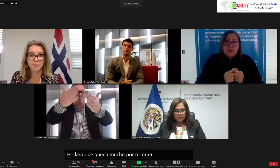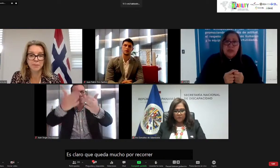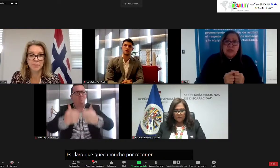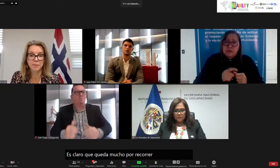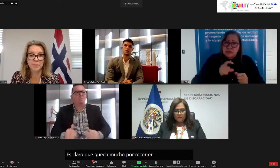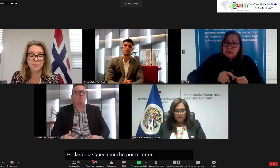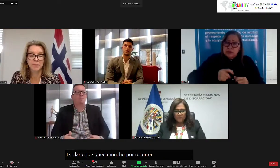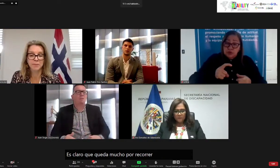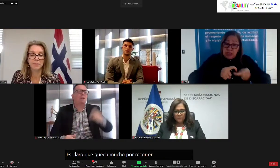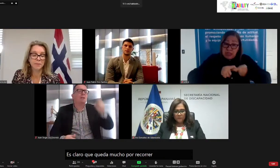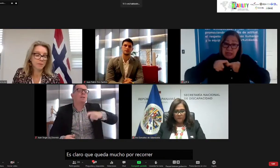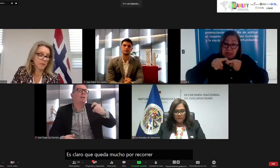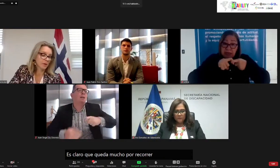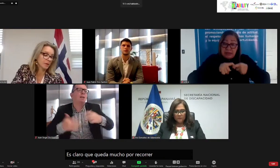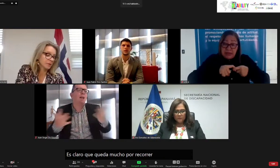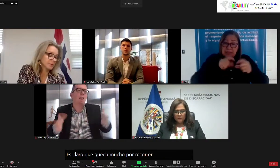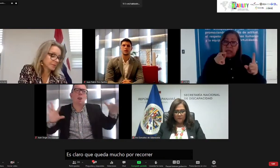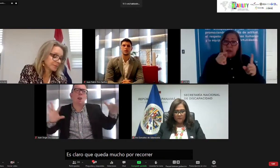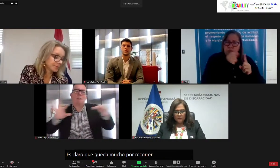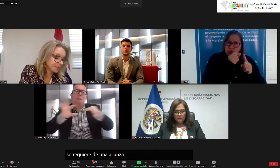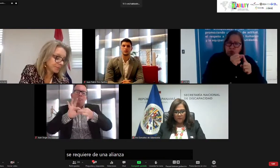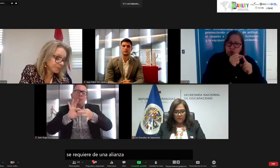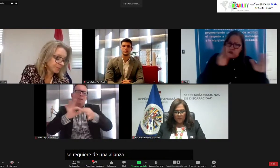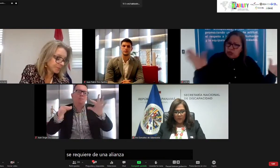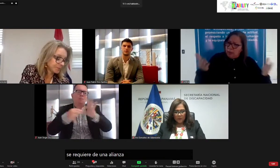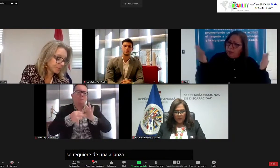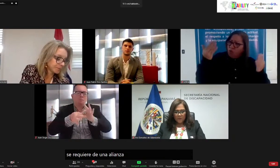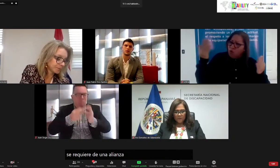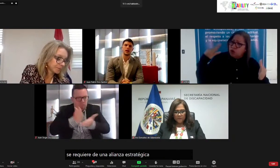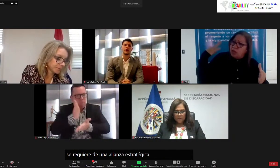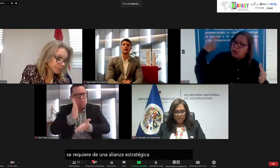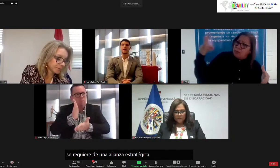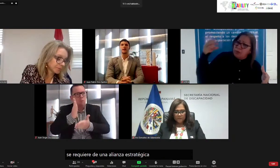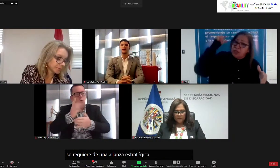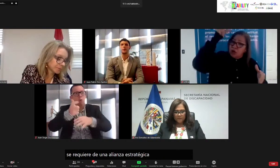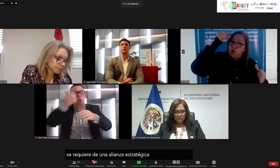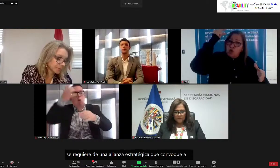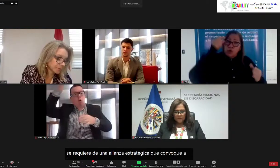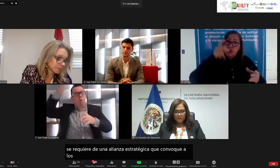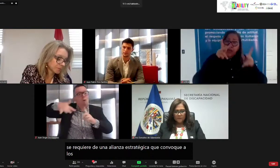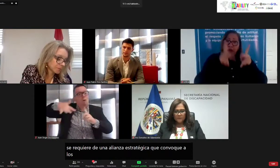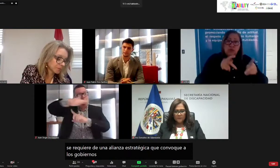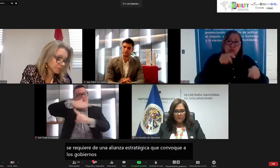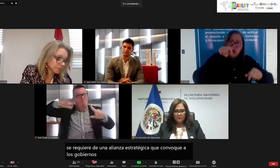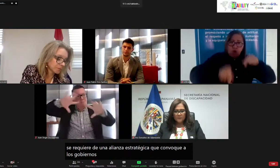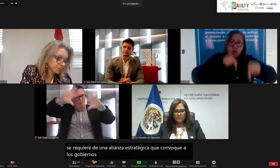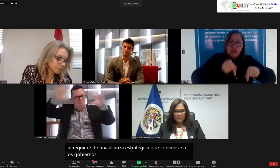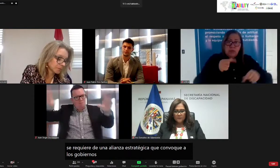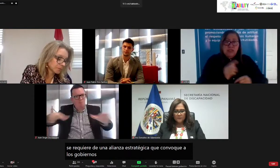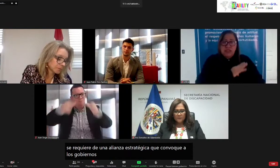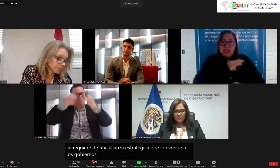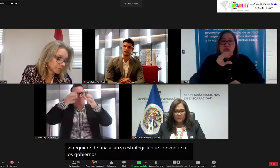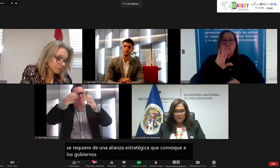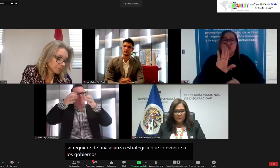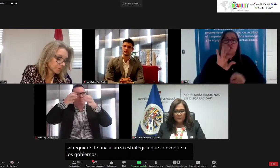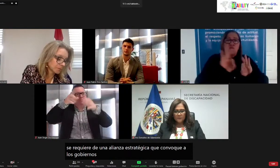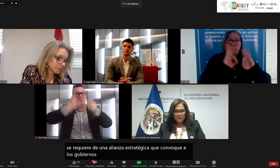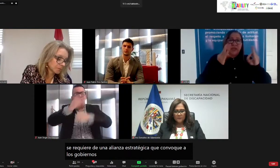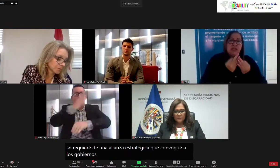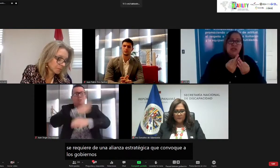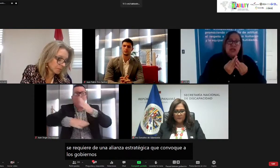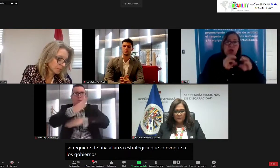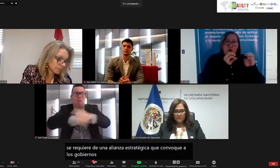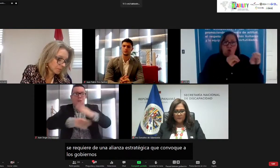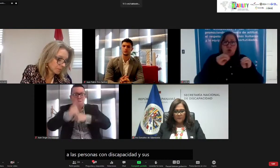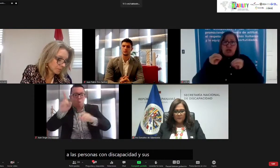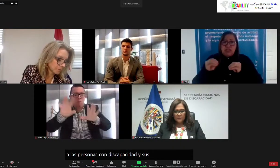this barriers on behalf of persons with disabilities we need strategic alliances with the governments